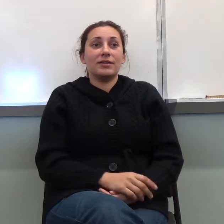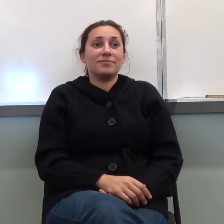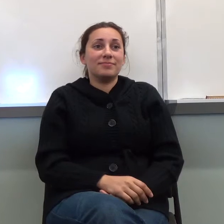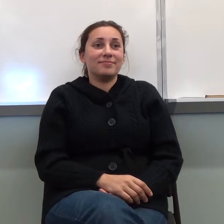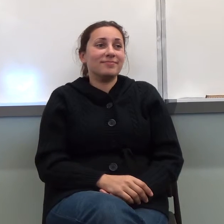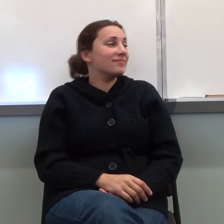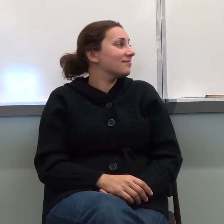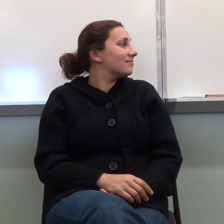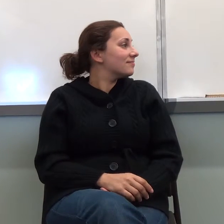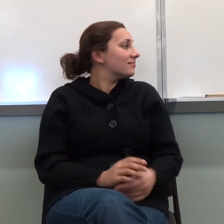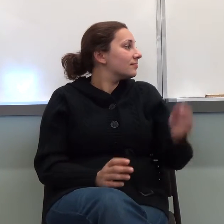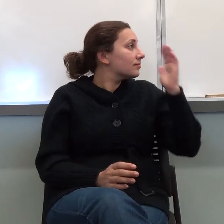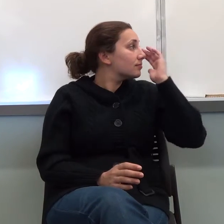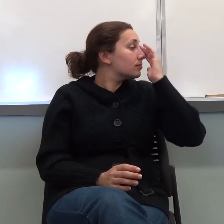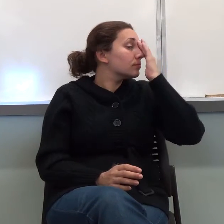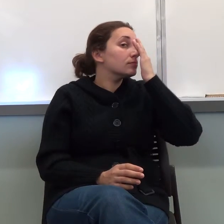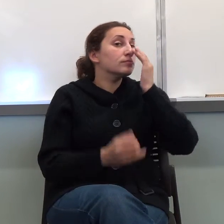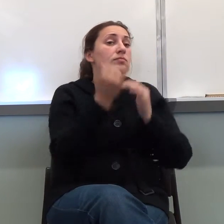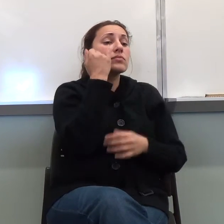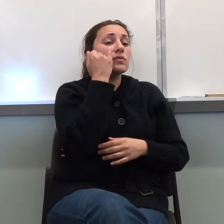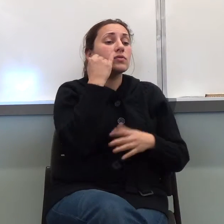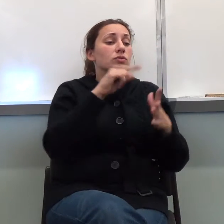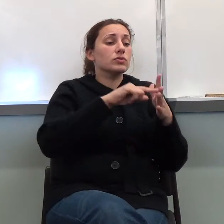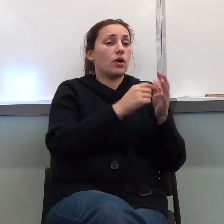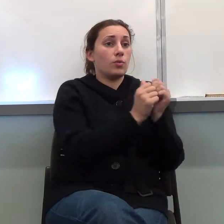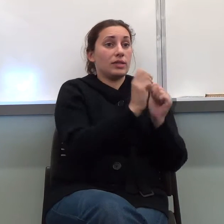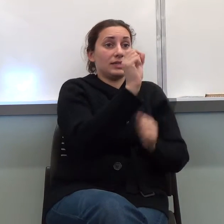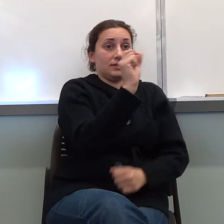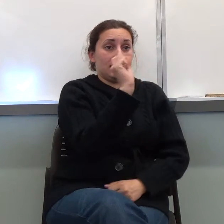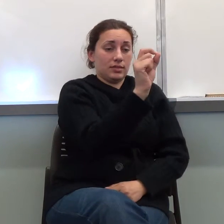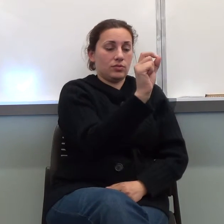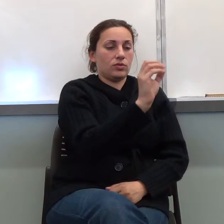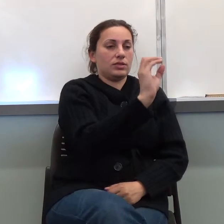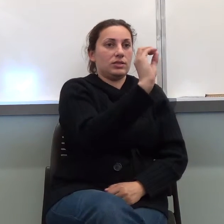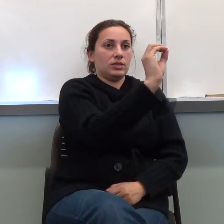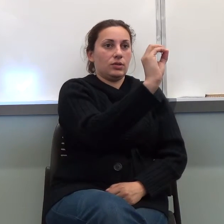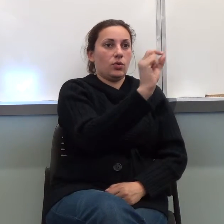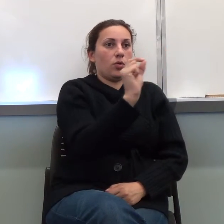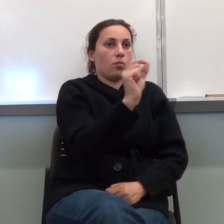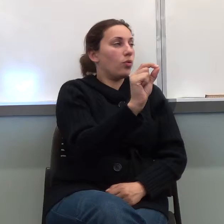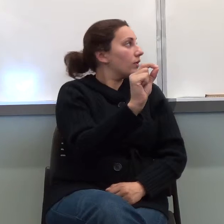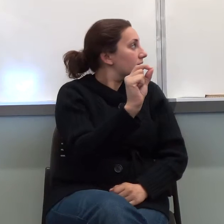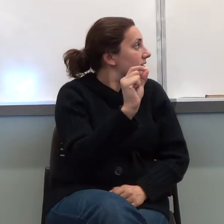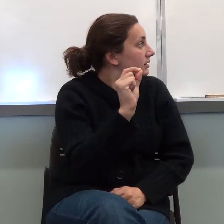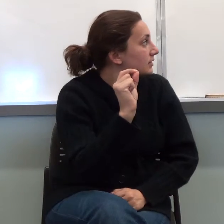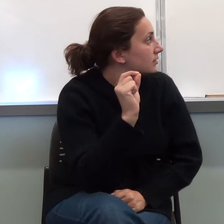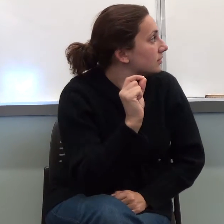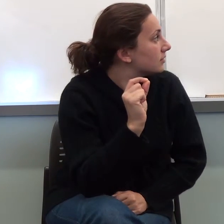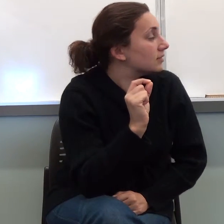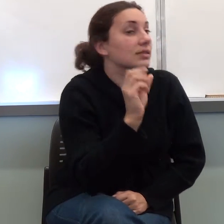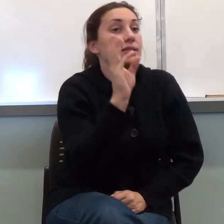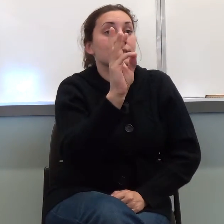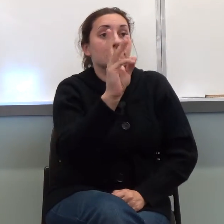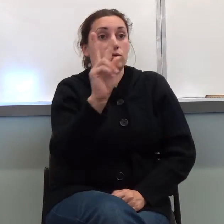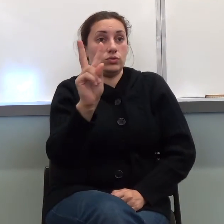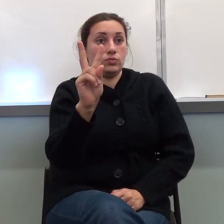it goes. Suppose we start out with a decimal, 0.62. We want to convert that into percent